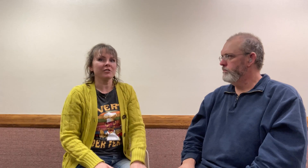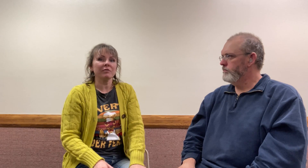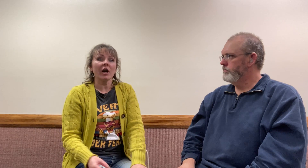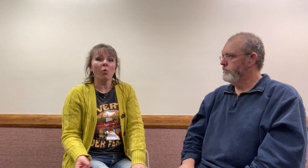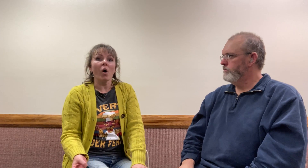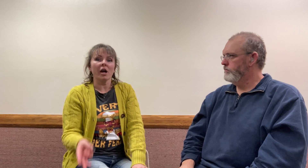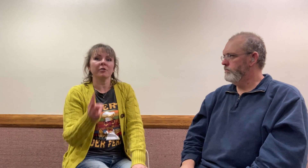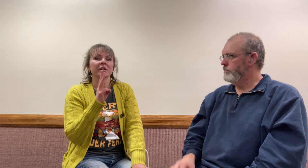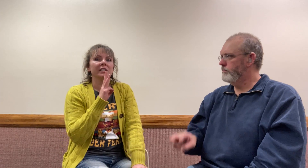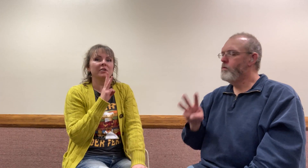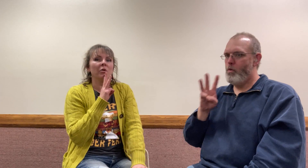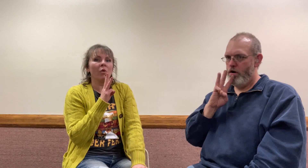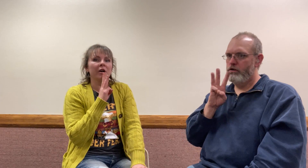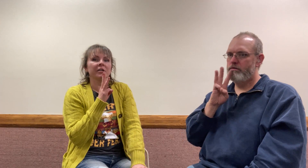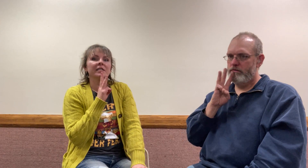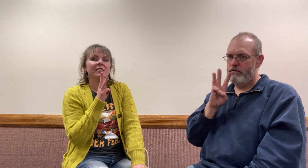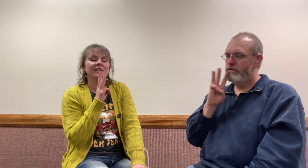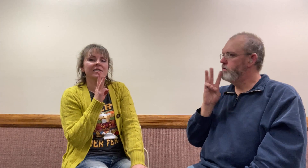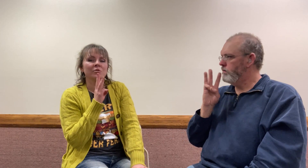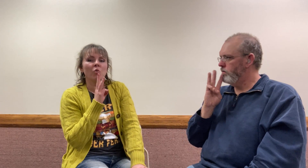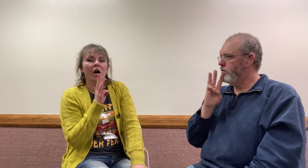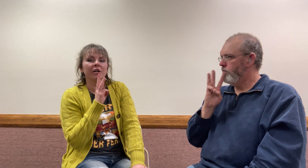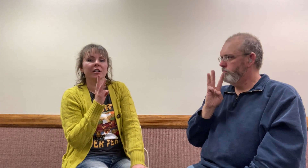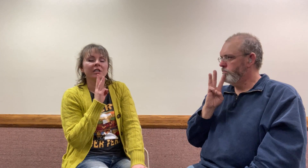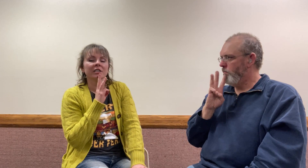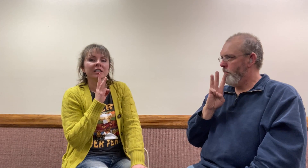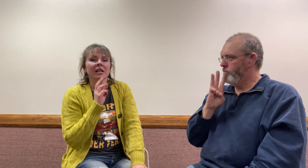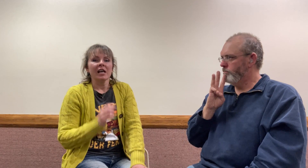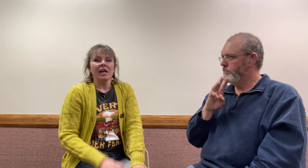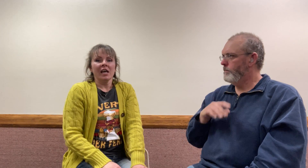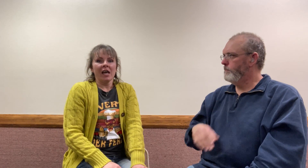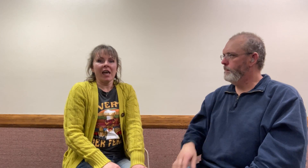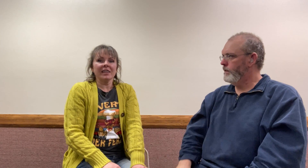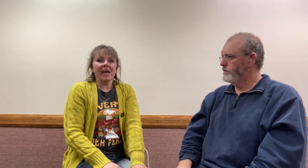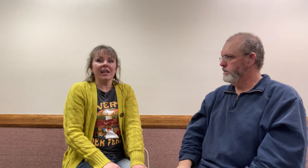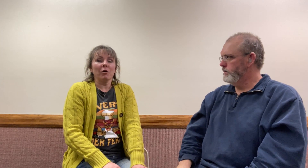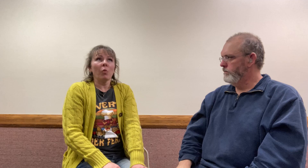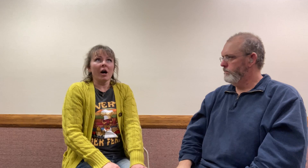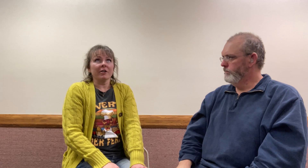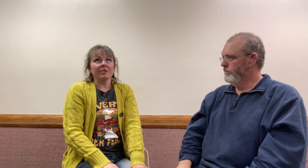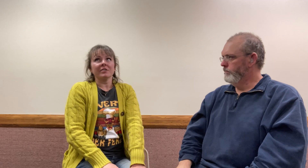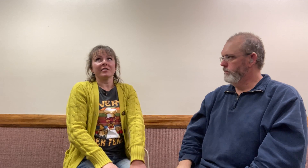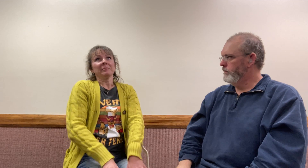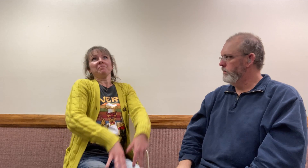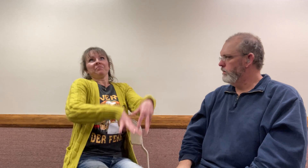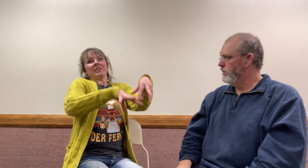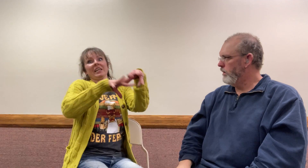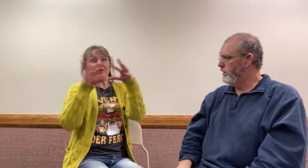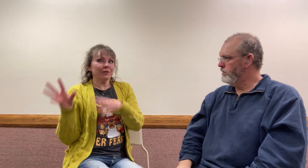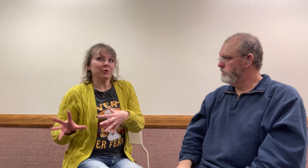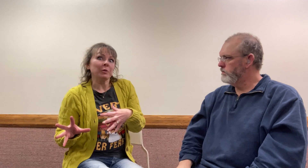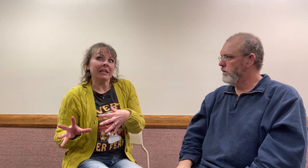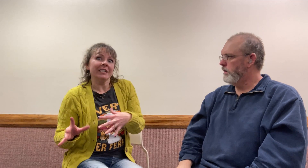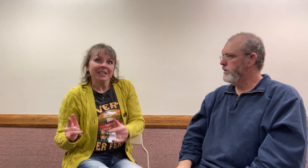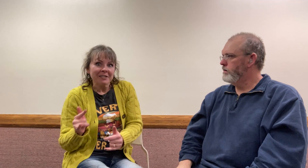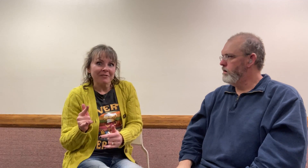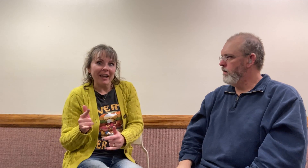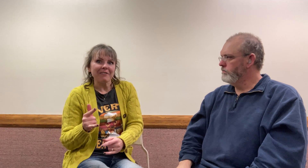We've got water. We need to know what water is. This is water. And then water's evil twin, right? We've